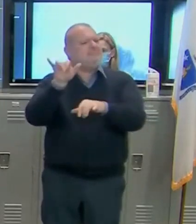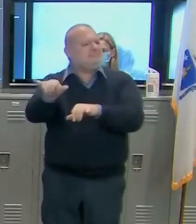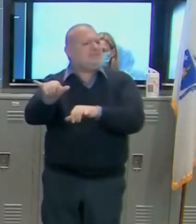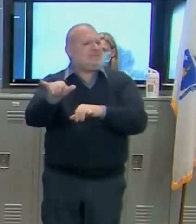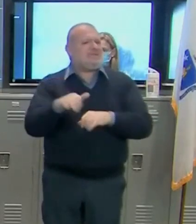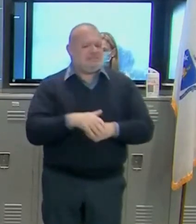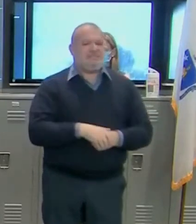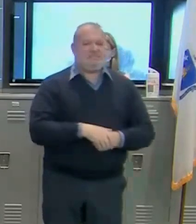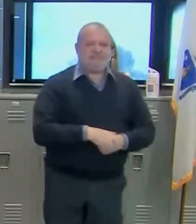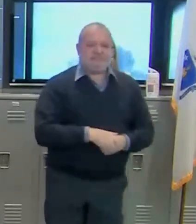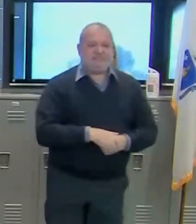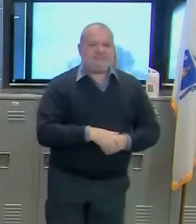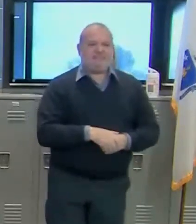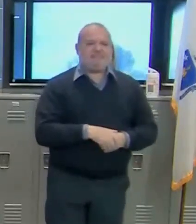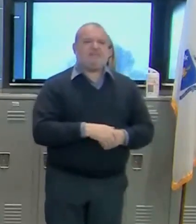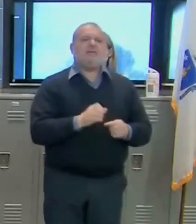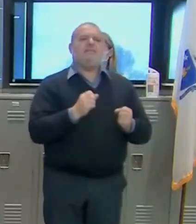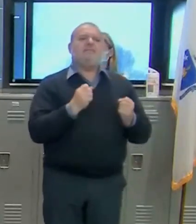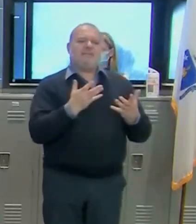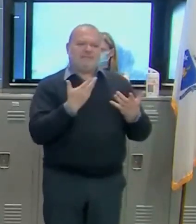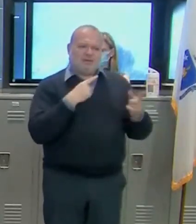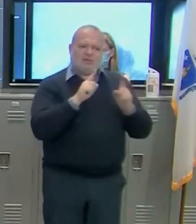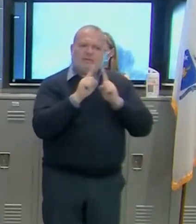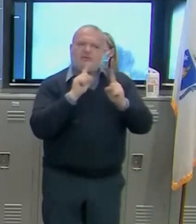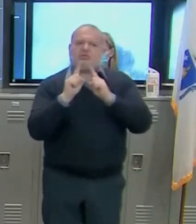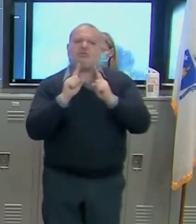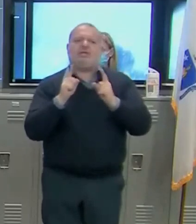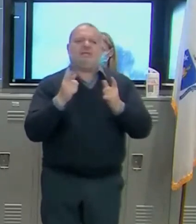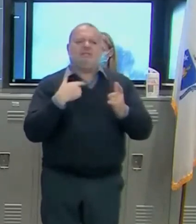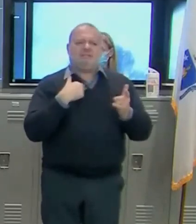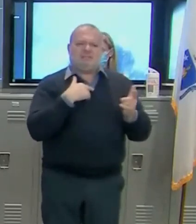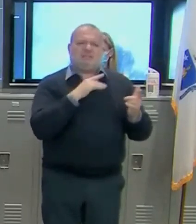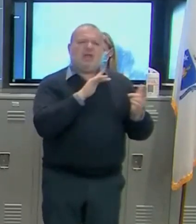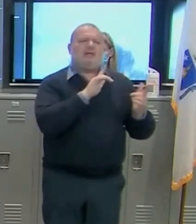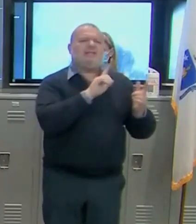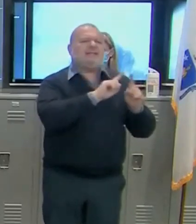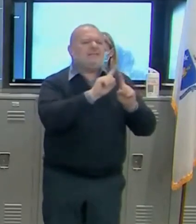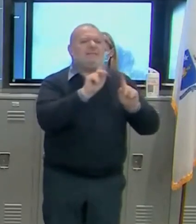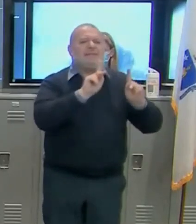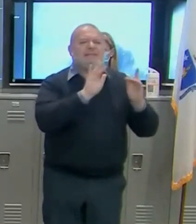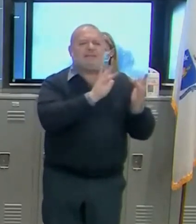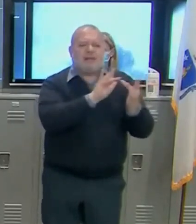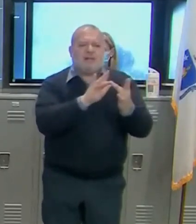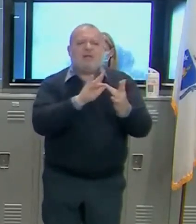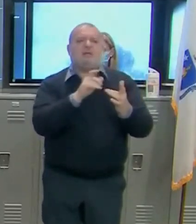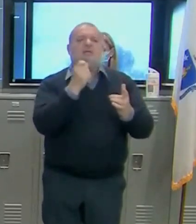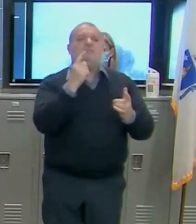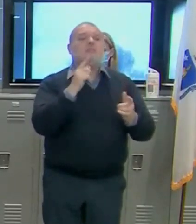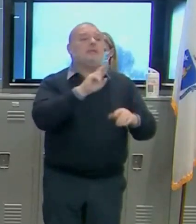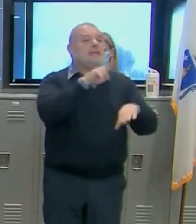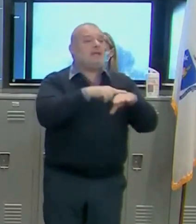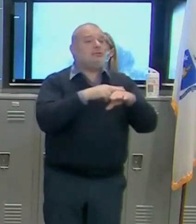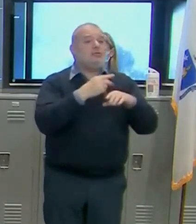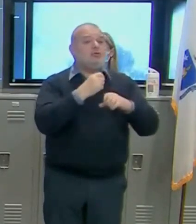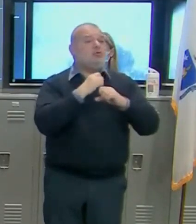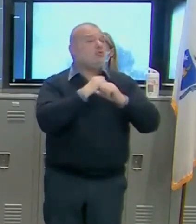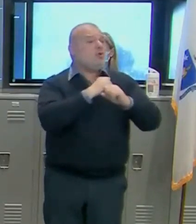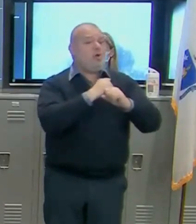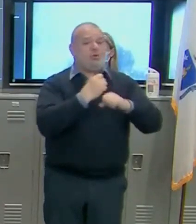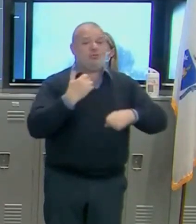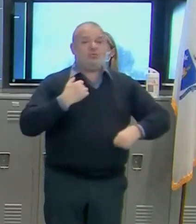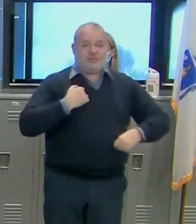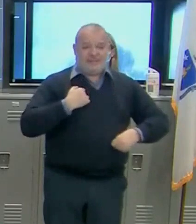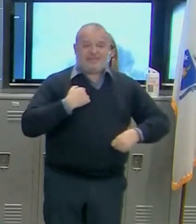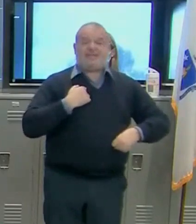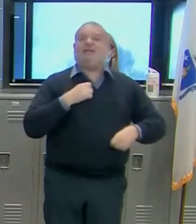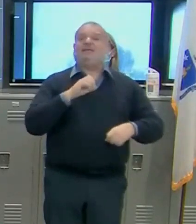government throughout the day and across the Commonwealth. The National Guard is still standing by and ready to assist the state police if they have